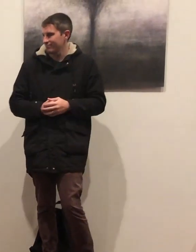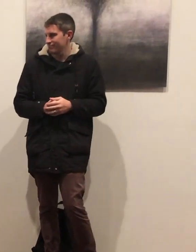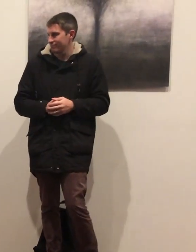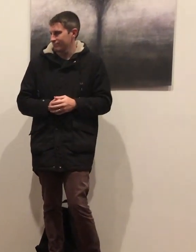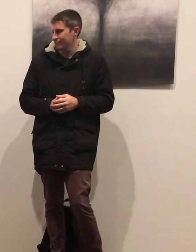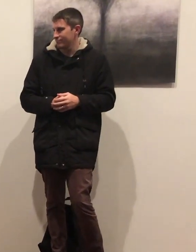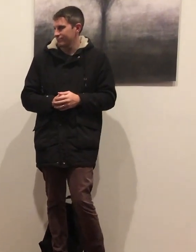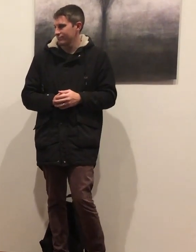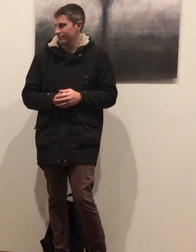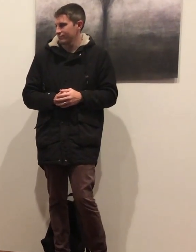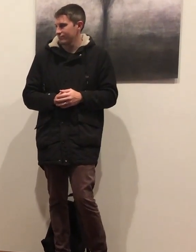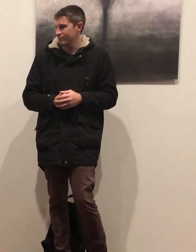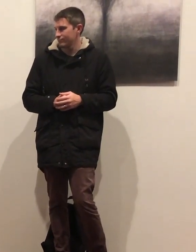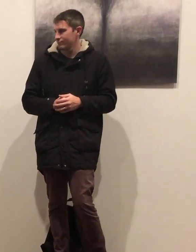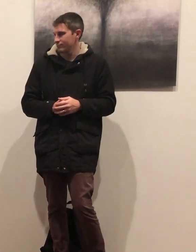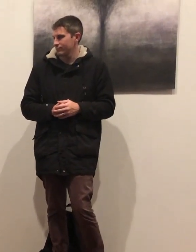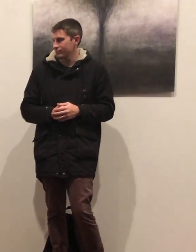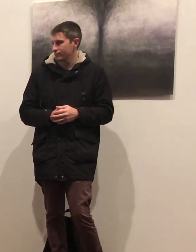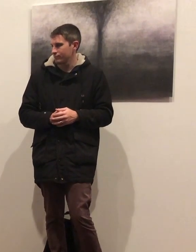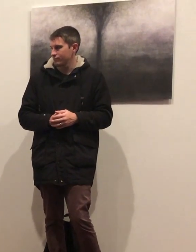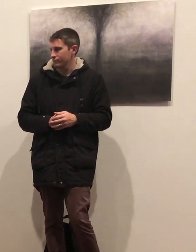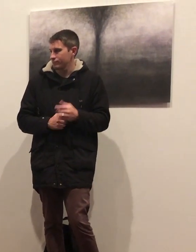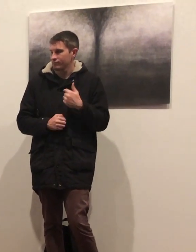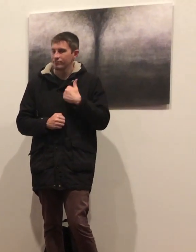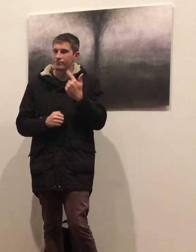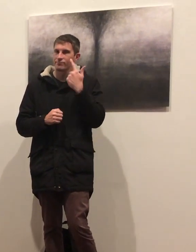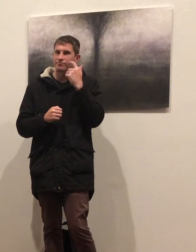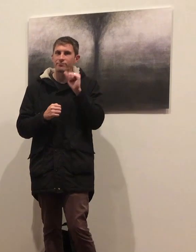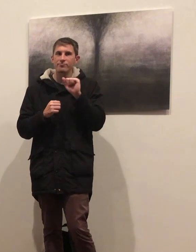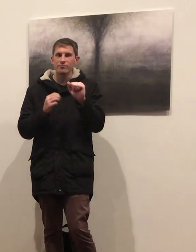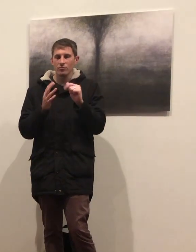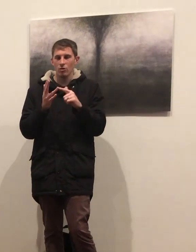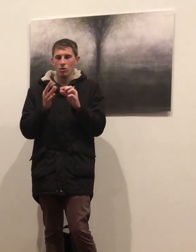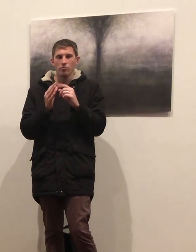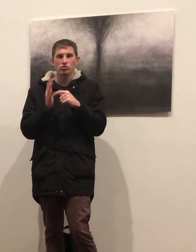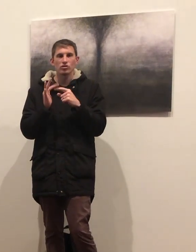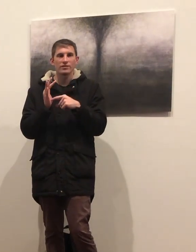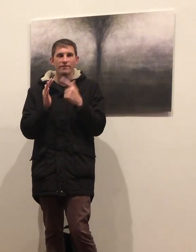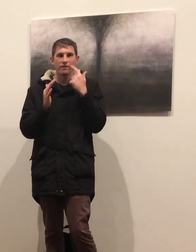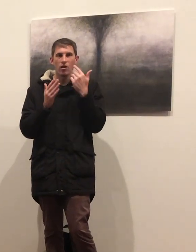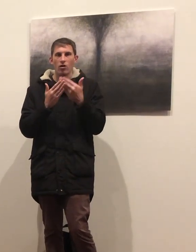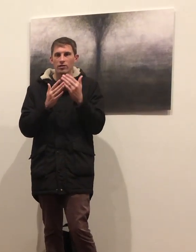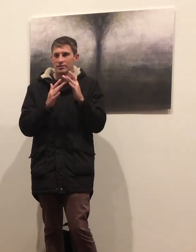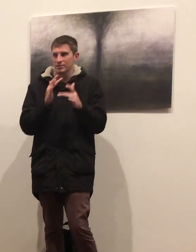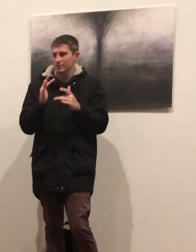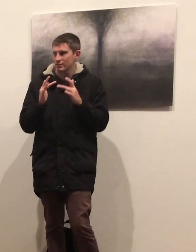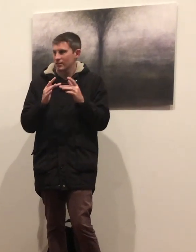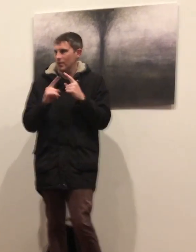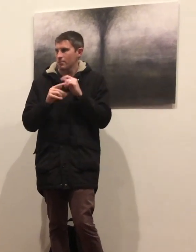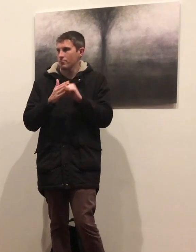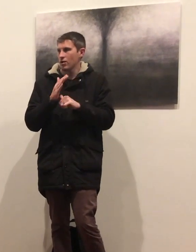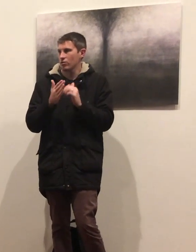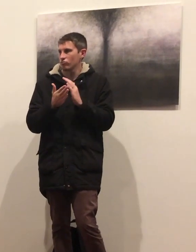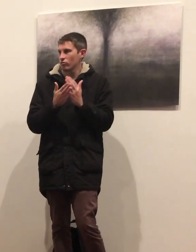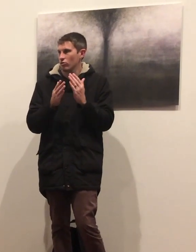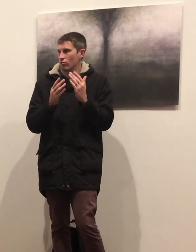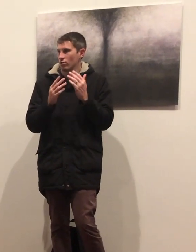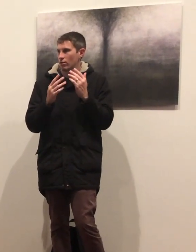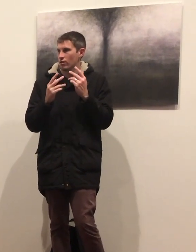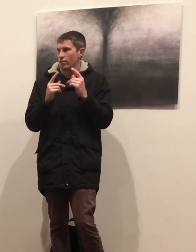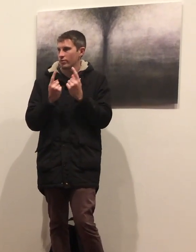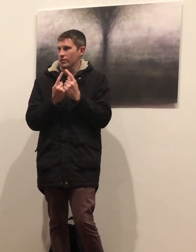I found the pictures of the objects on the internet and also bought the real thing, real